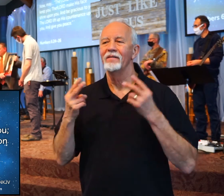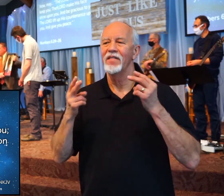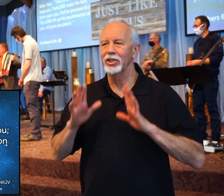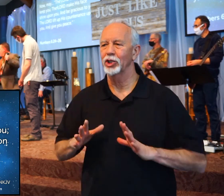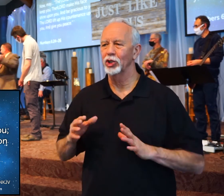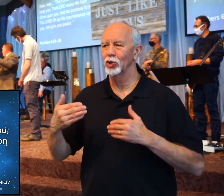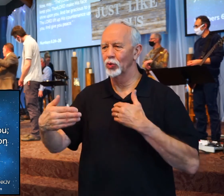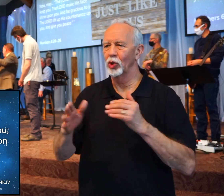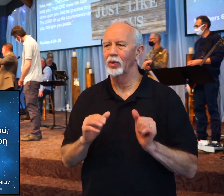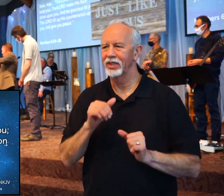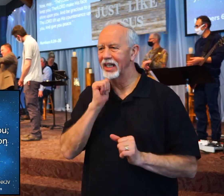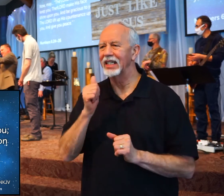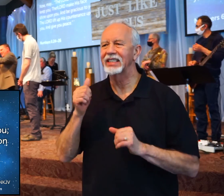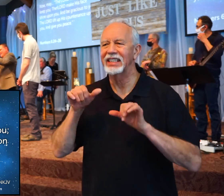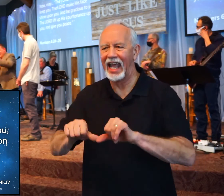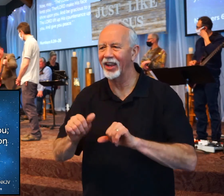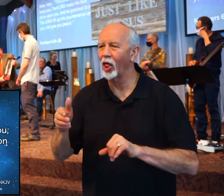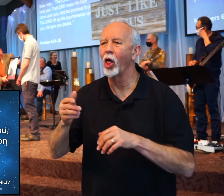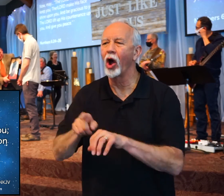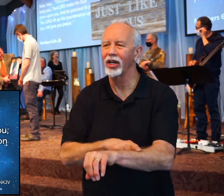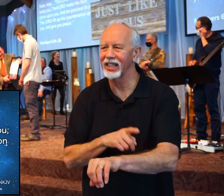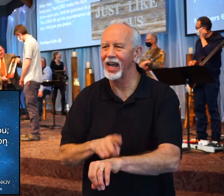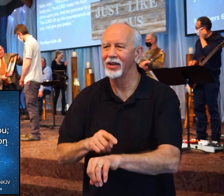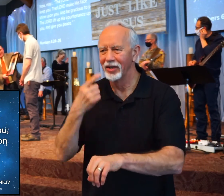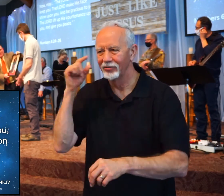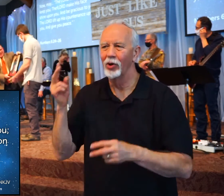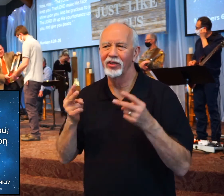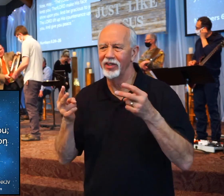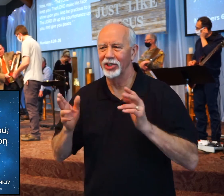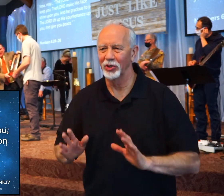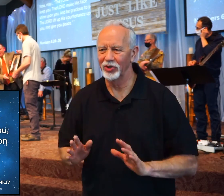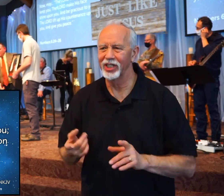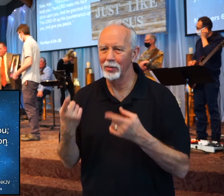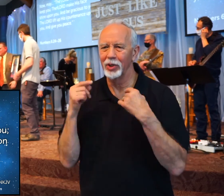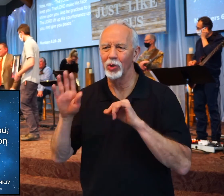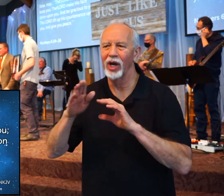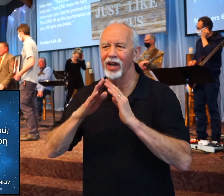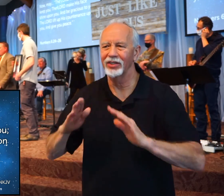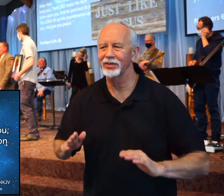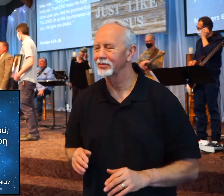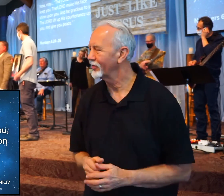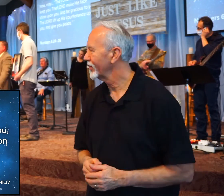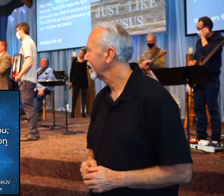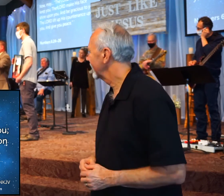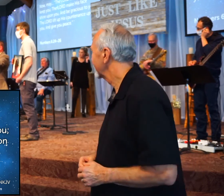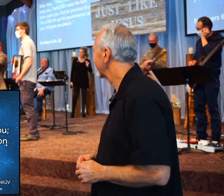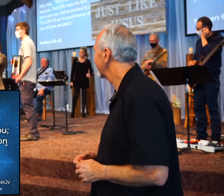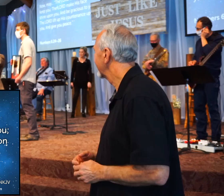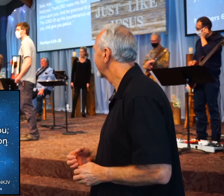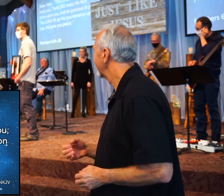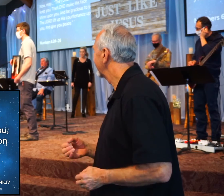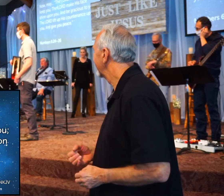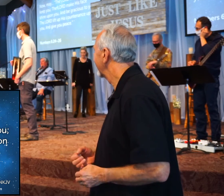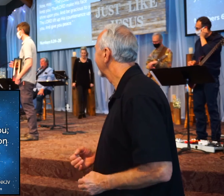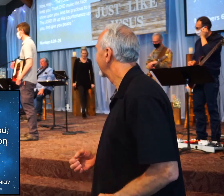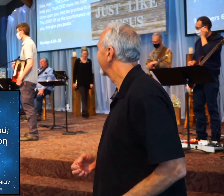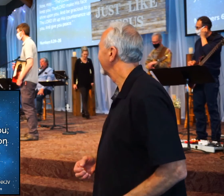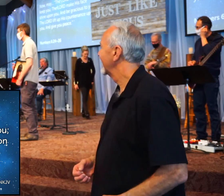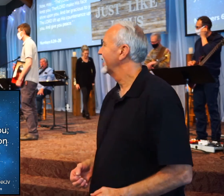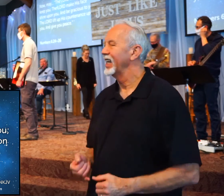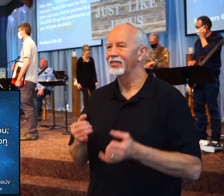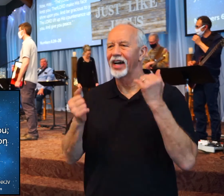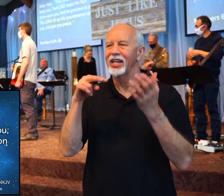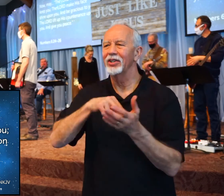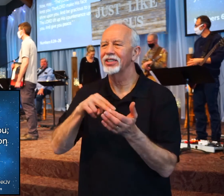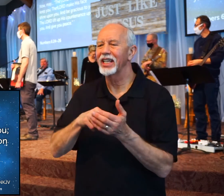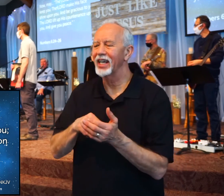They wouldn't stay long, would they? I'm going to have Justin hold that, if you will. All right, I want to invite you guys to stand, if you will.